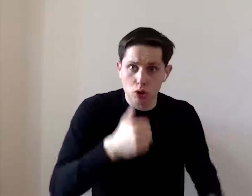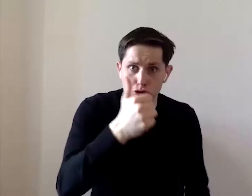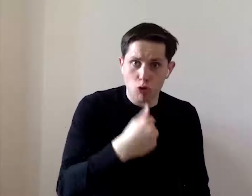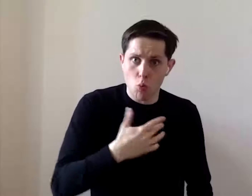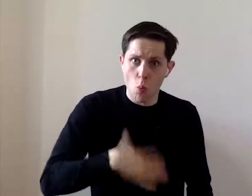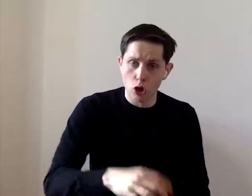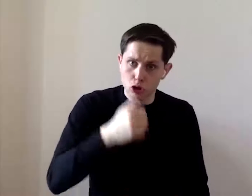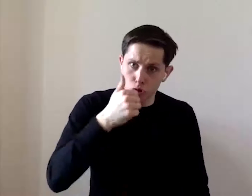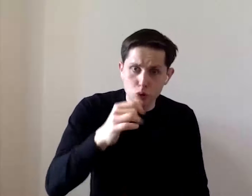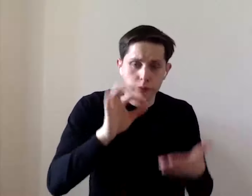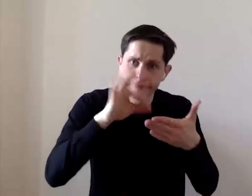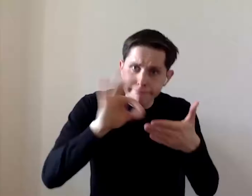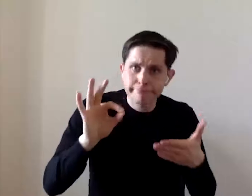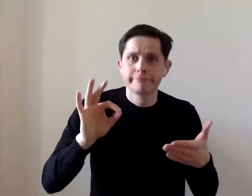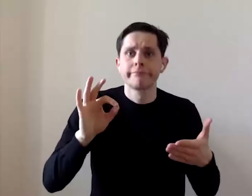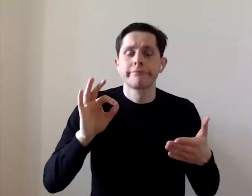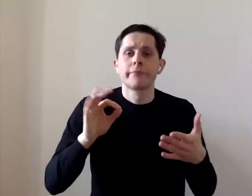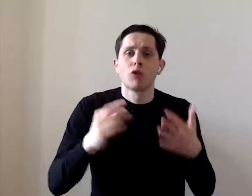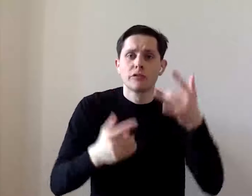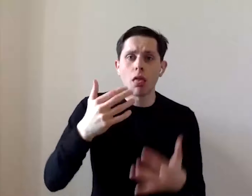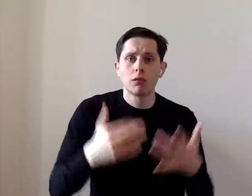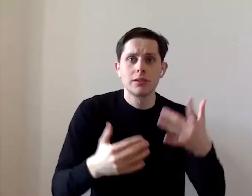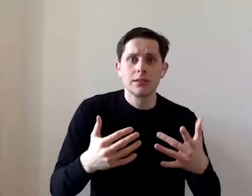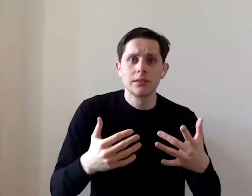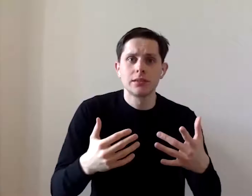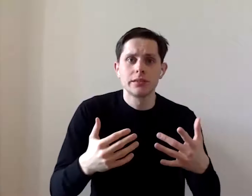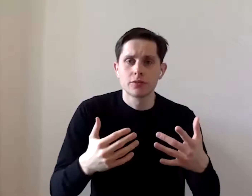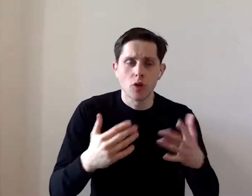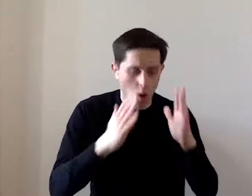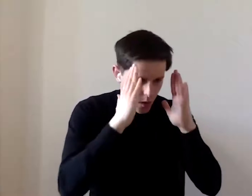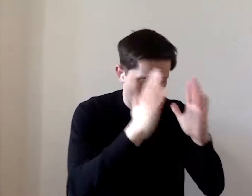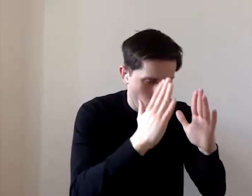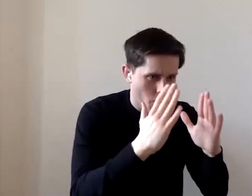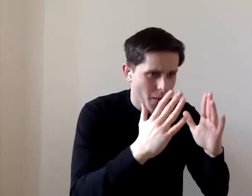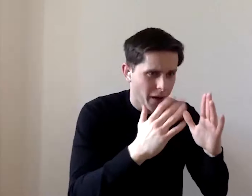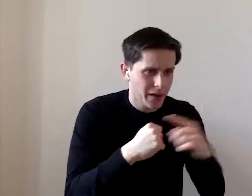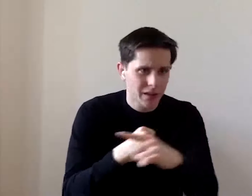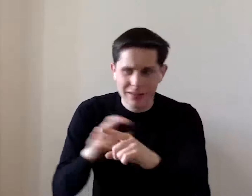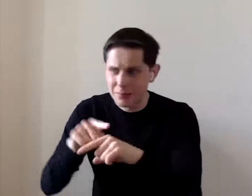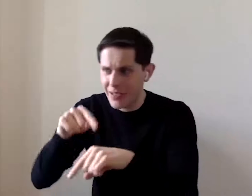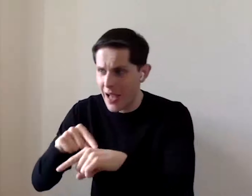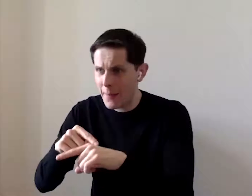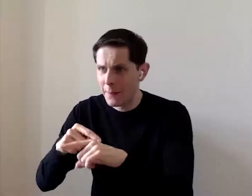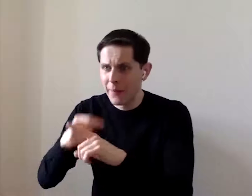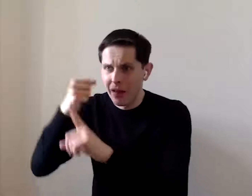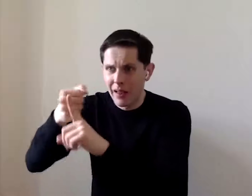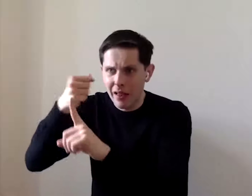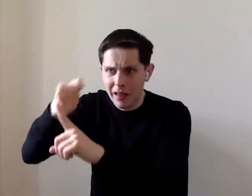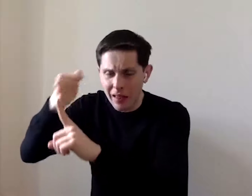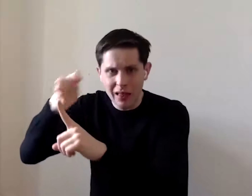you're there is because you're studying and you want to do a good project. And you don't really want to be distracted by, you know,